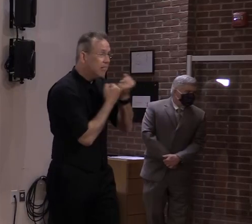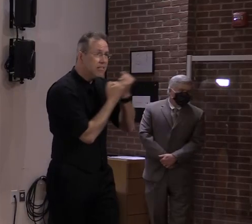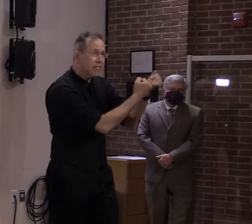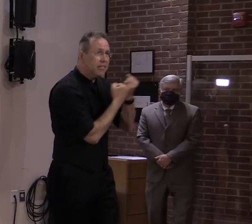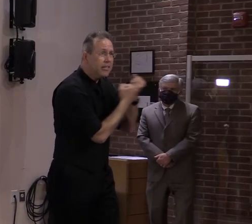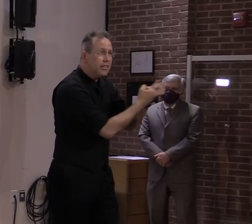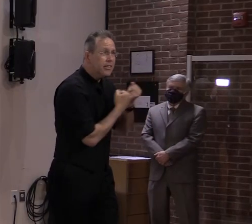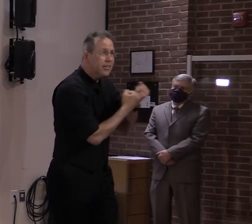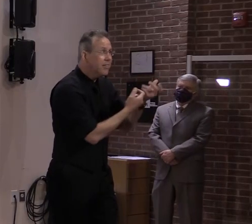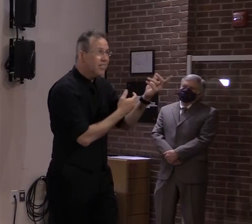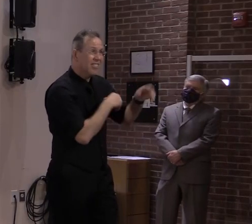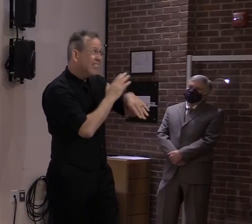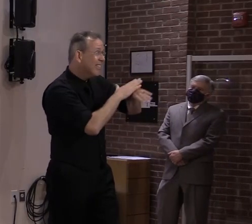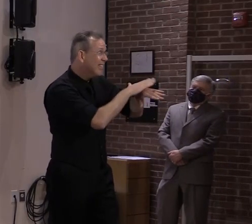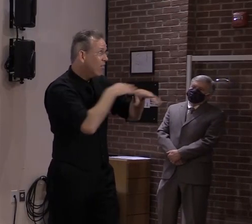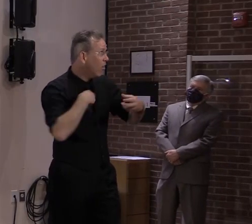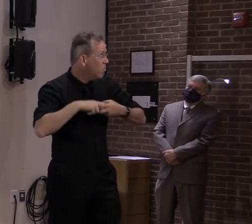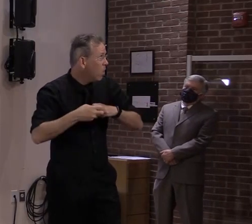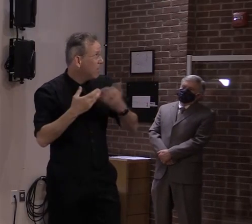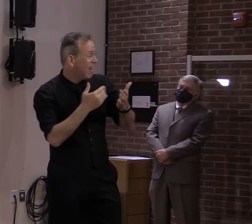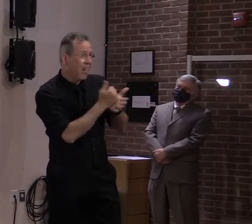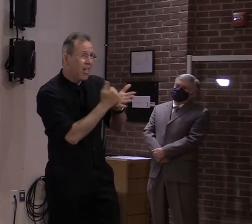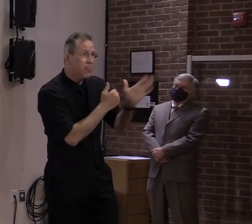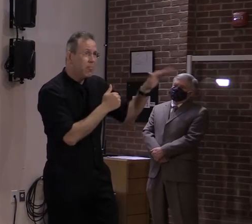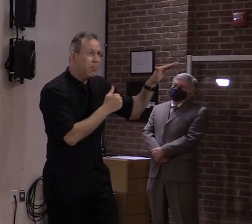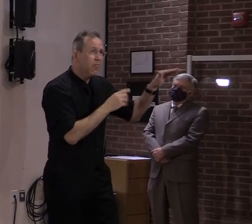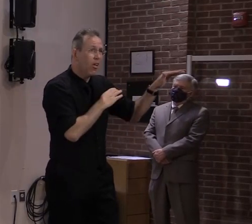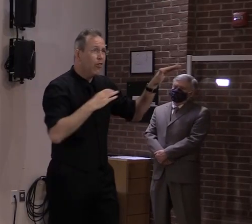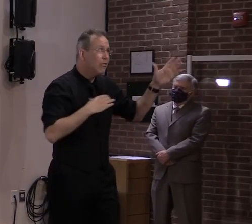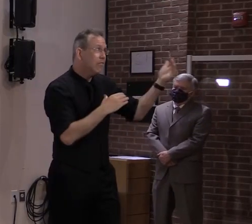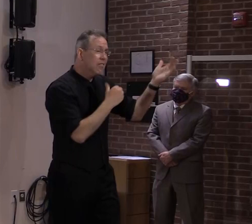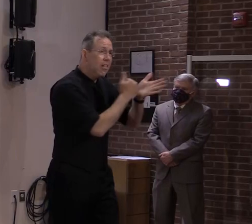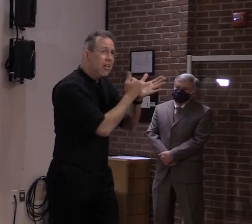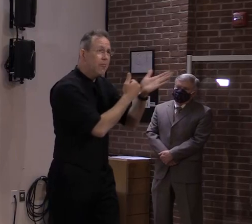future. But it was a risk worth taking.